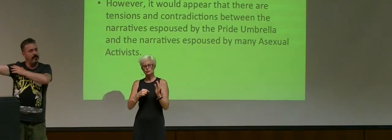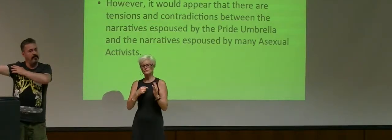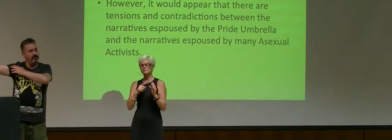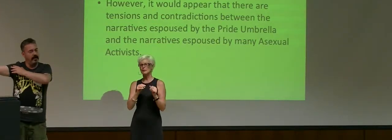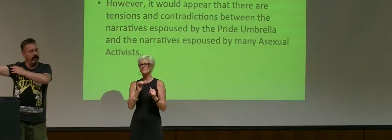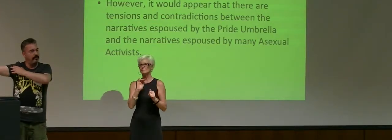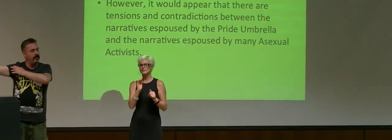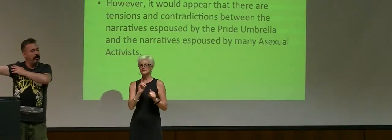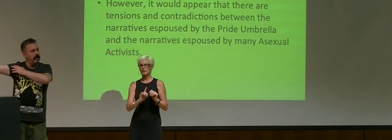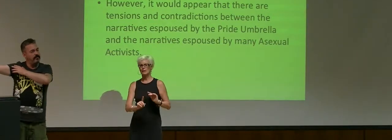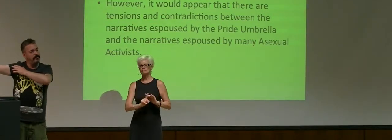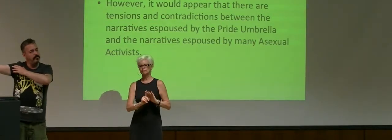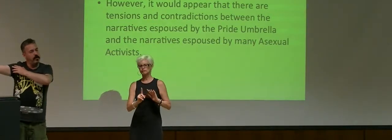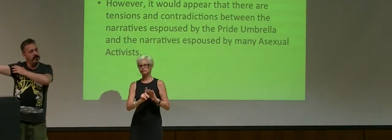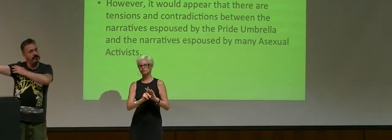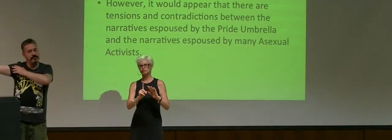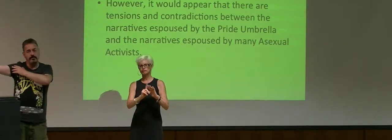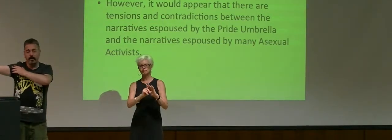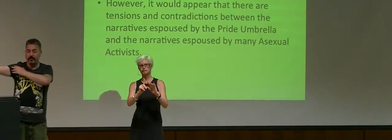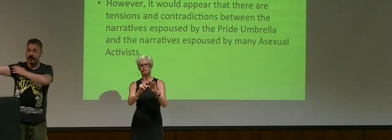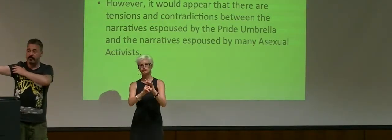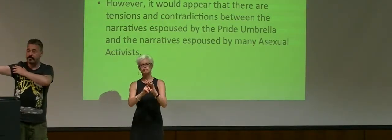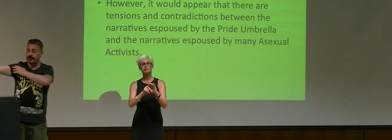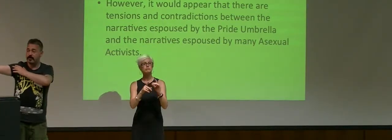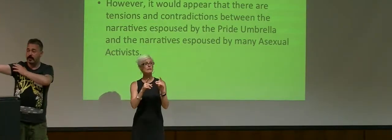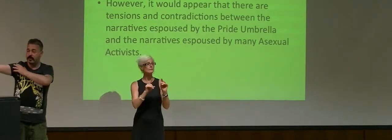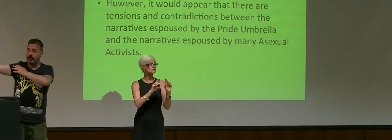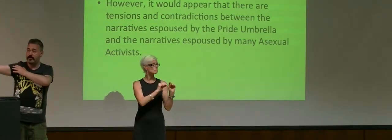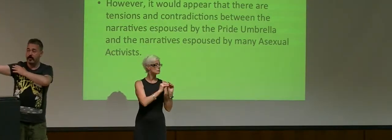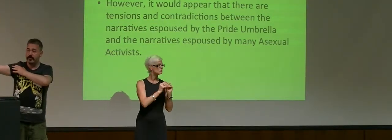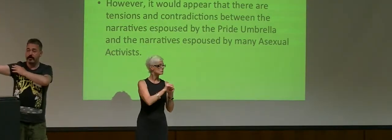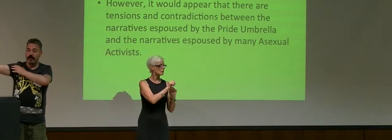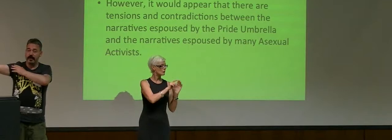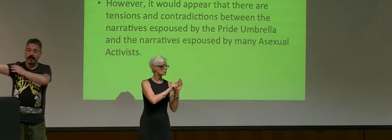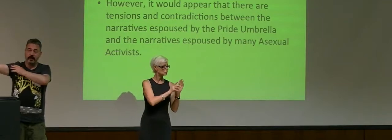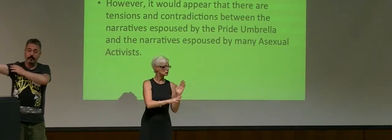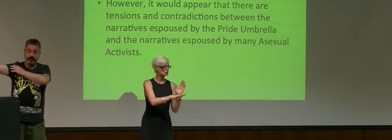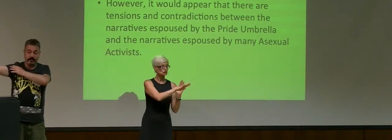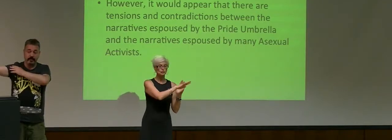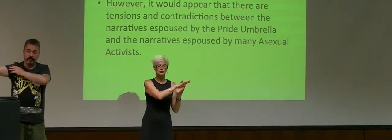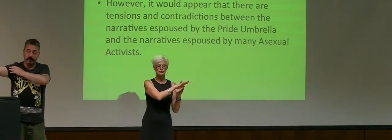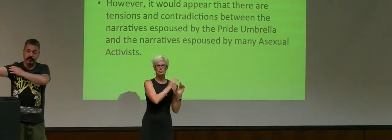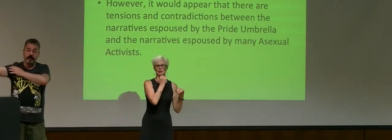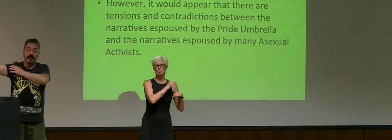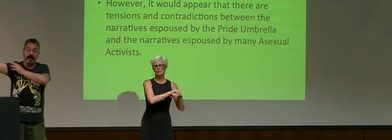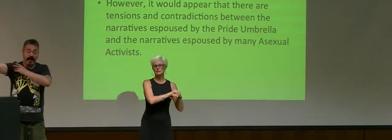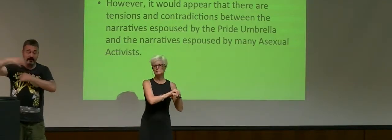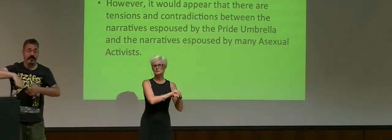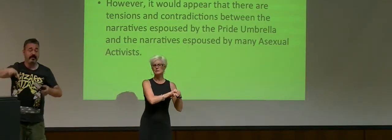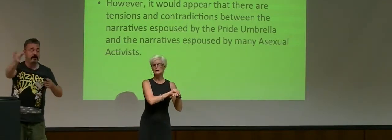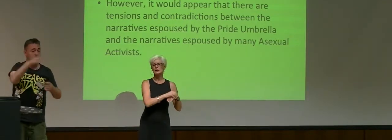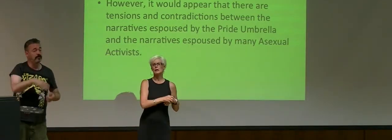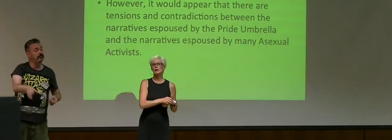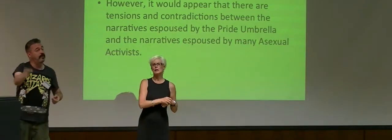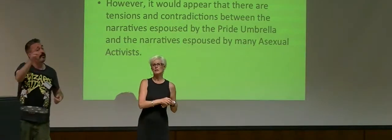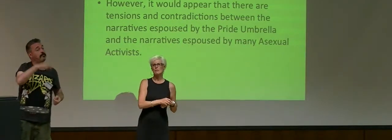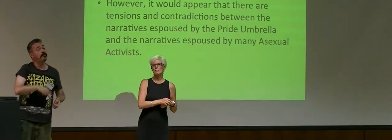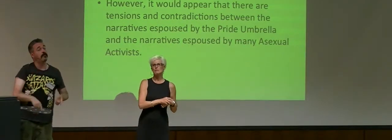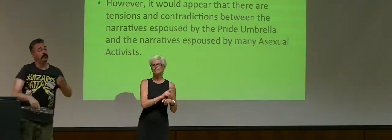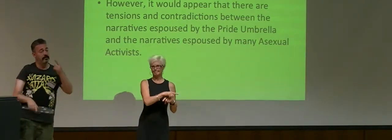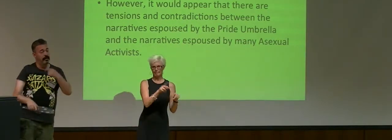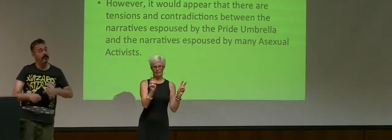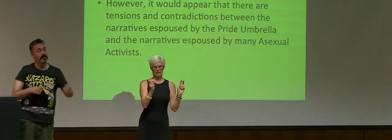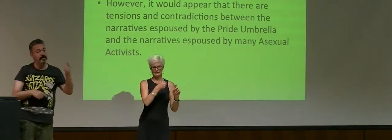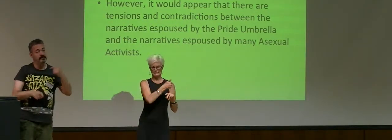a recurring theme, and having spoken to some other researchers who I know in Britain, actually that's a